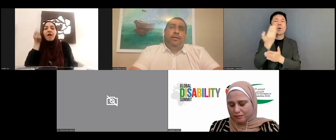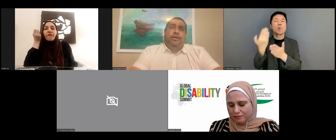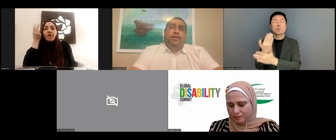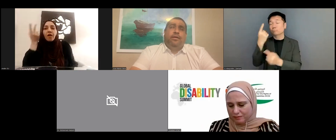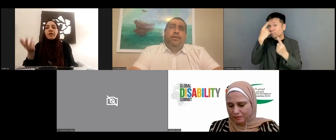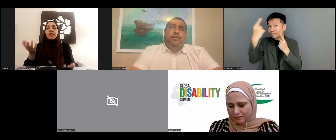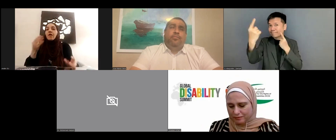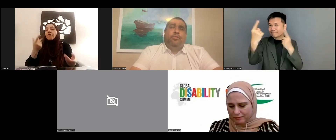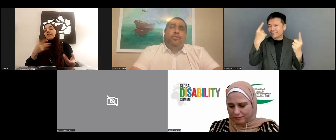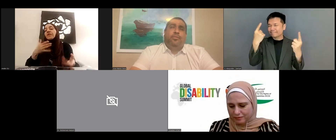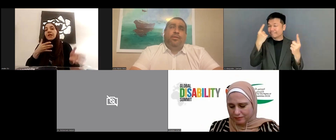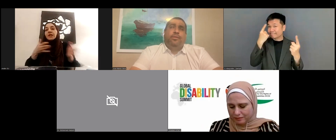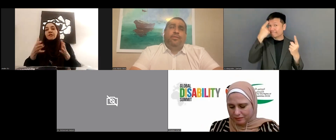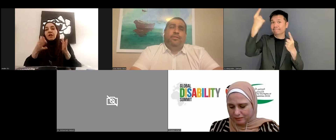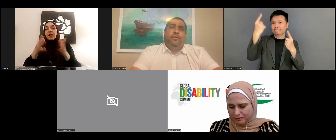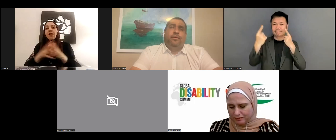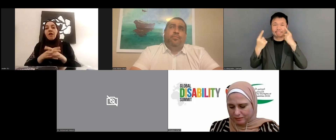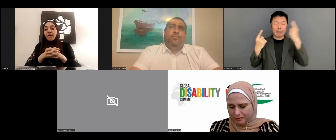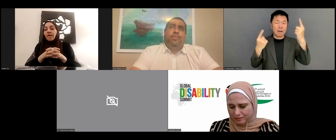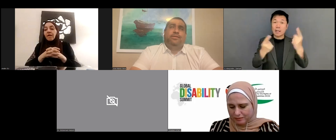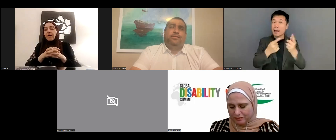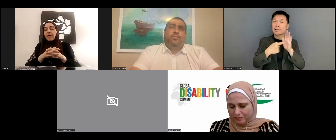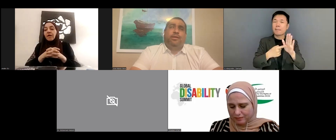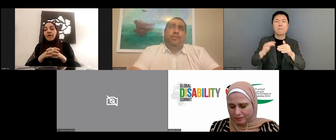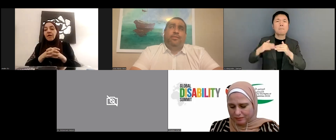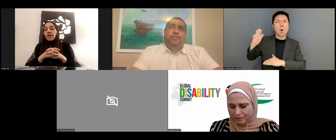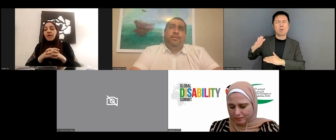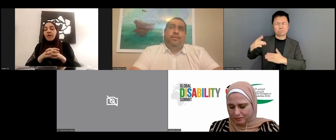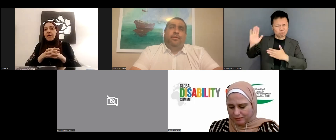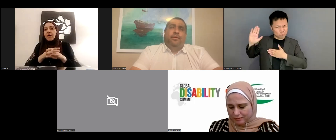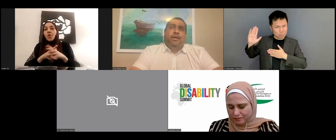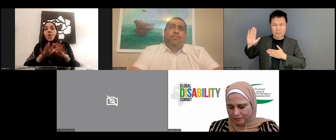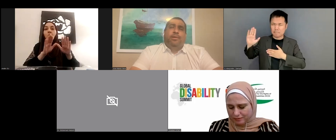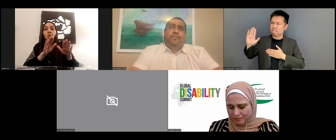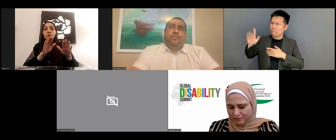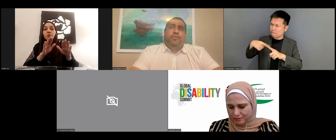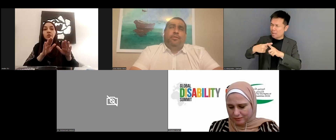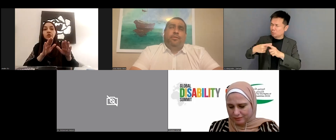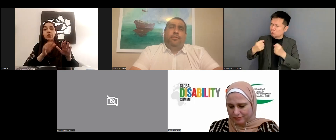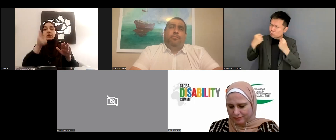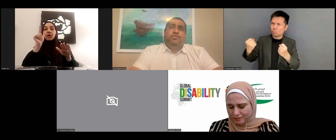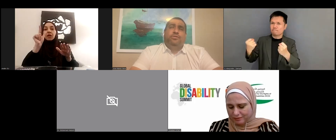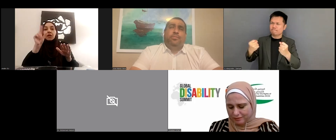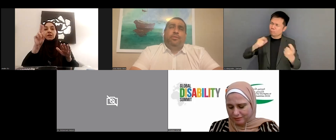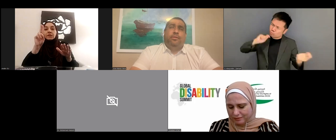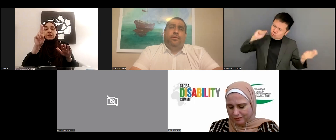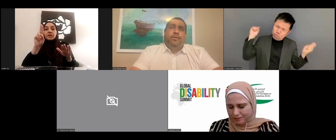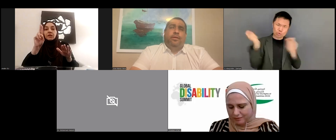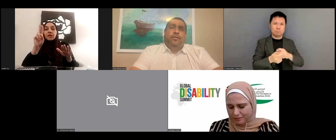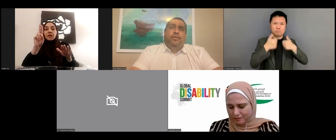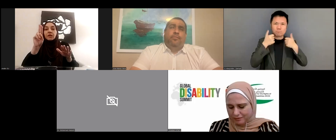only more commitments, but better commitments, impactful,